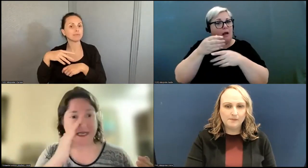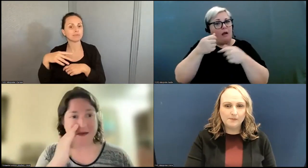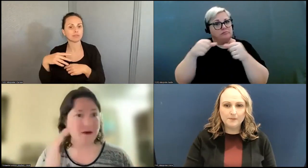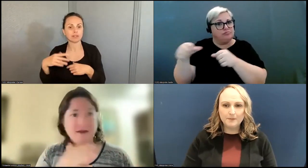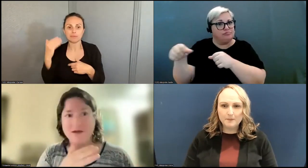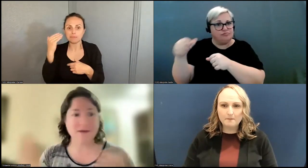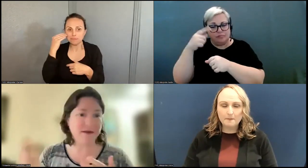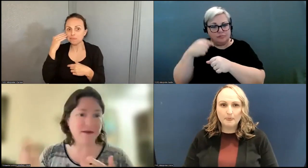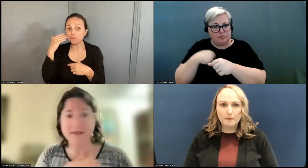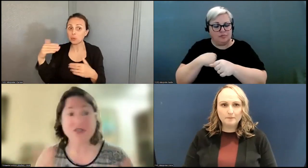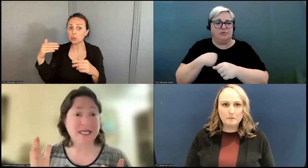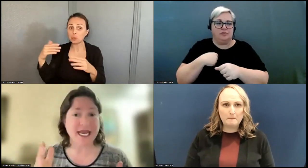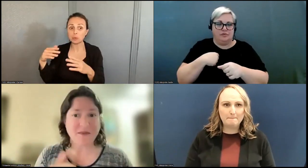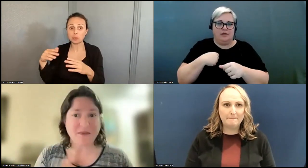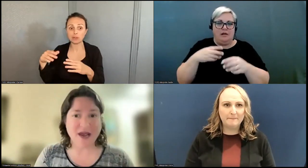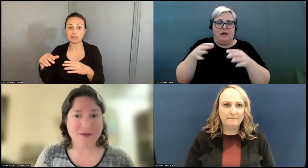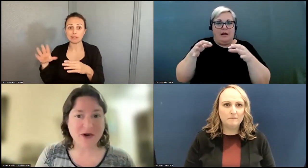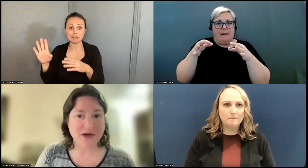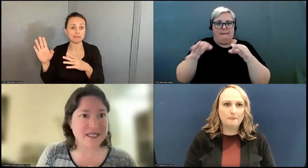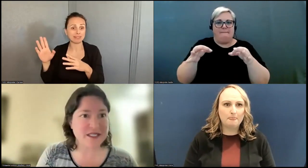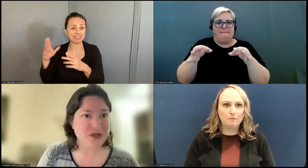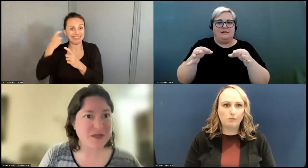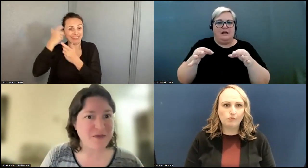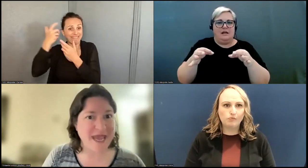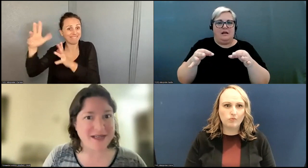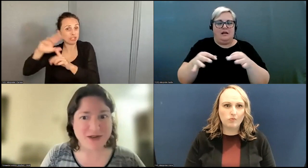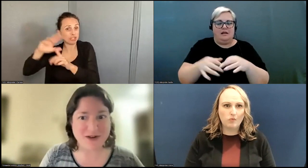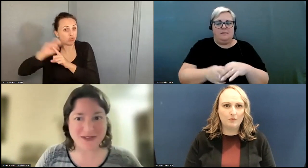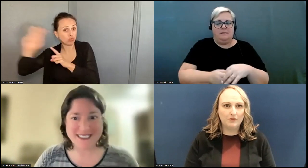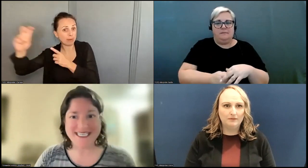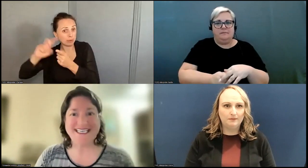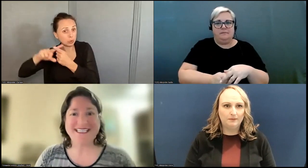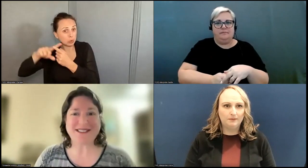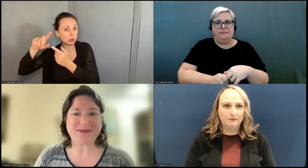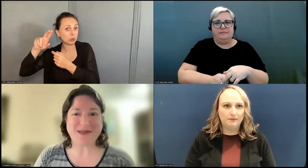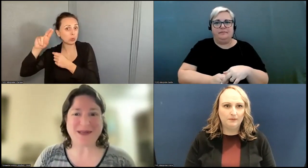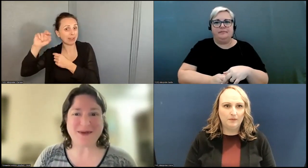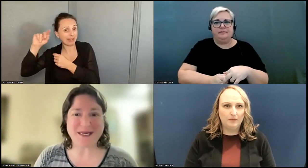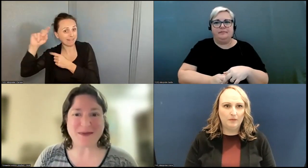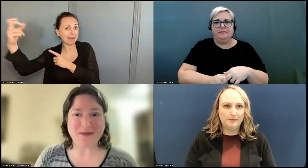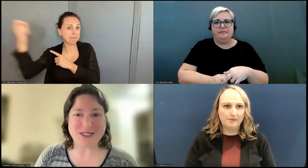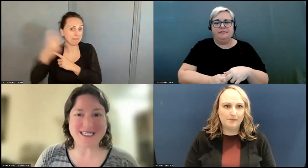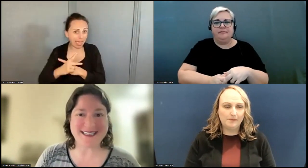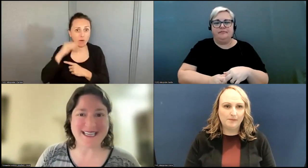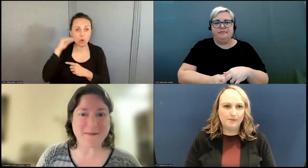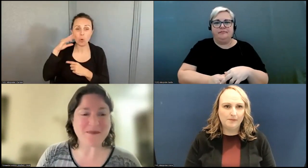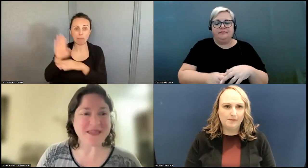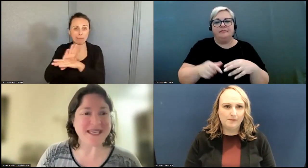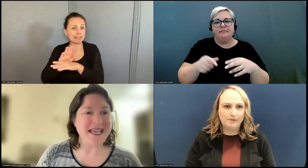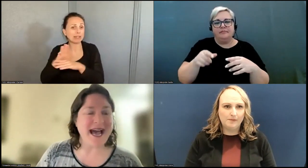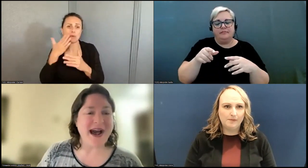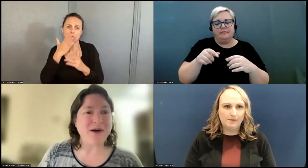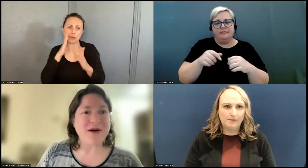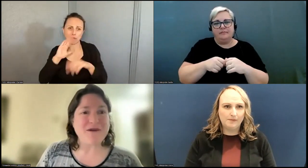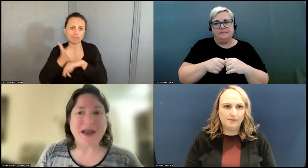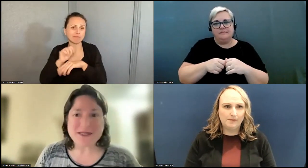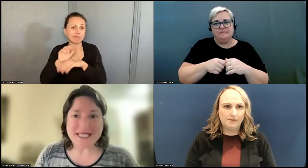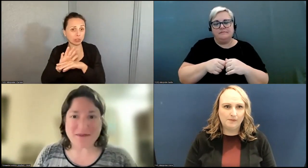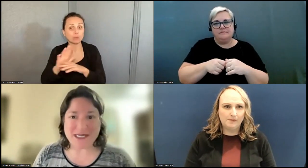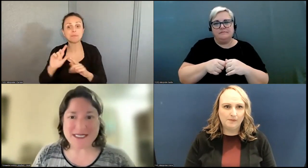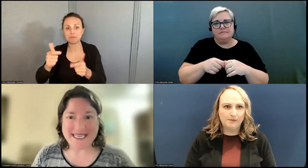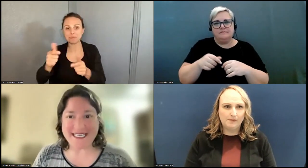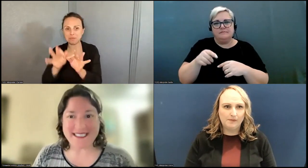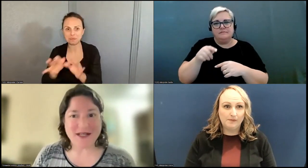of literally getting back from her latest trip to Pang, Nunavut. So we deeply appreciate that. Our